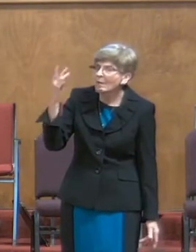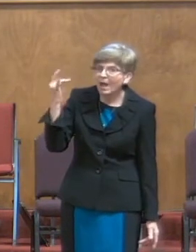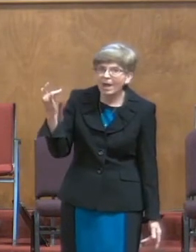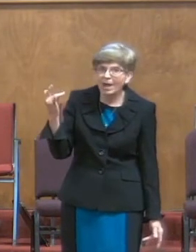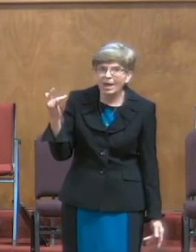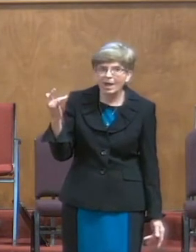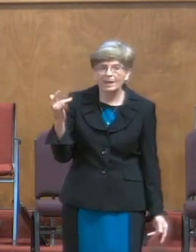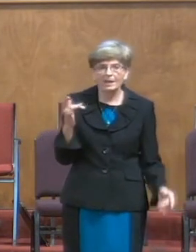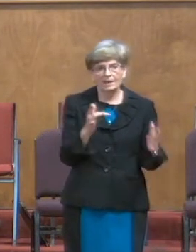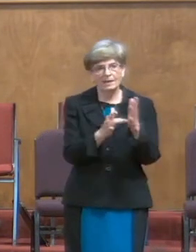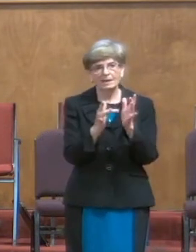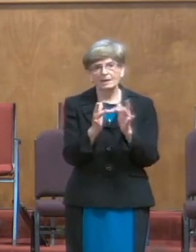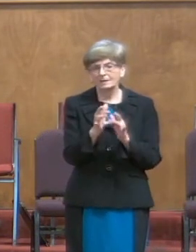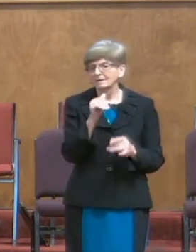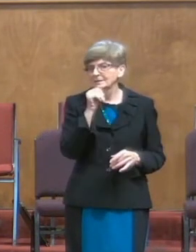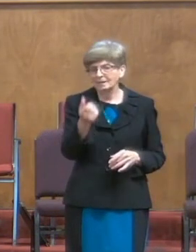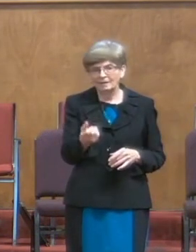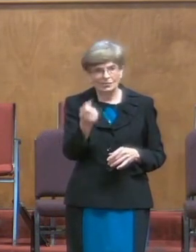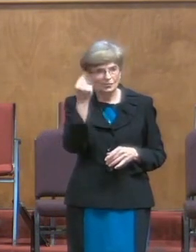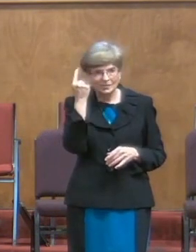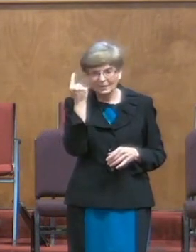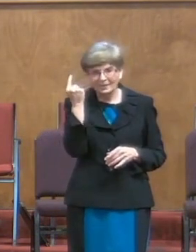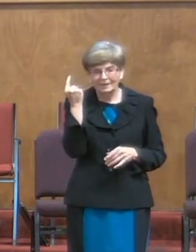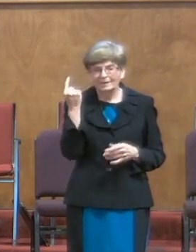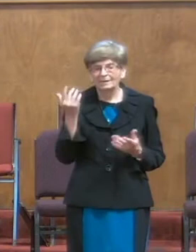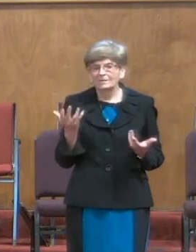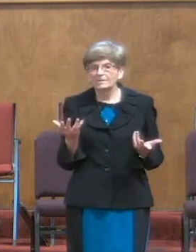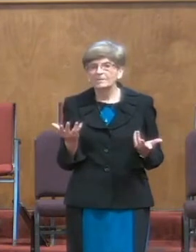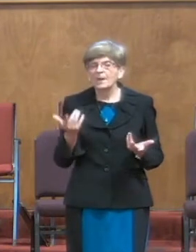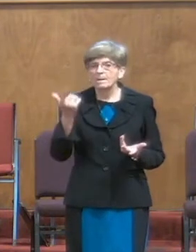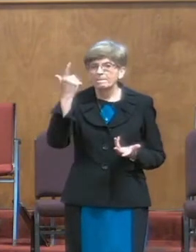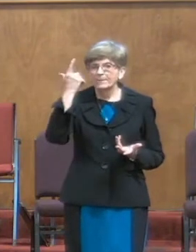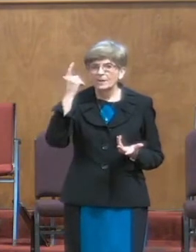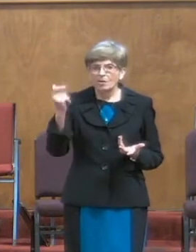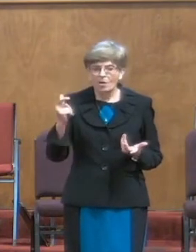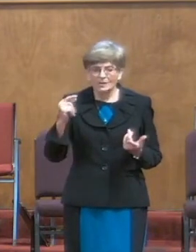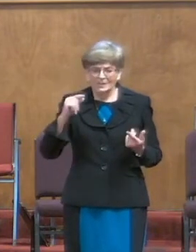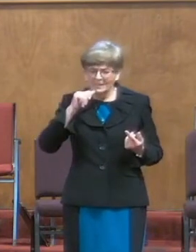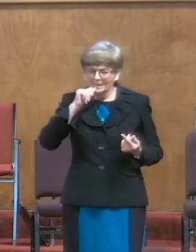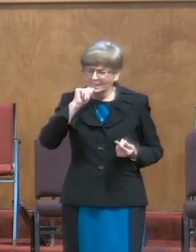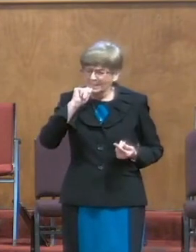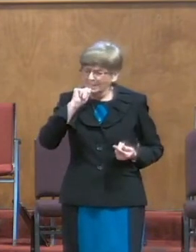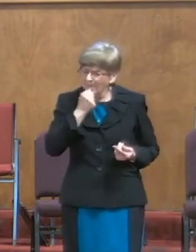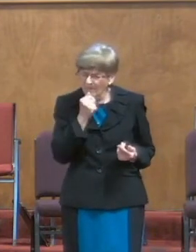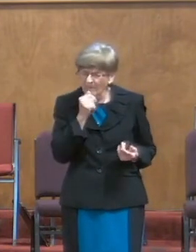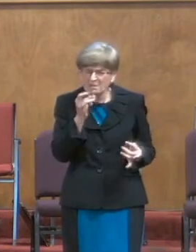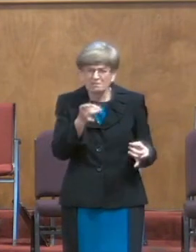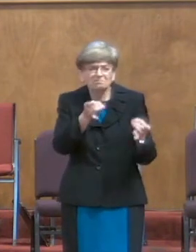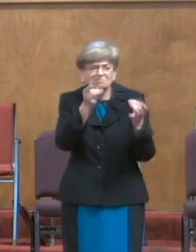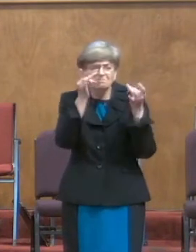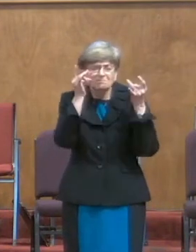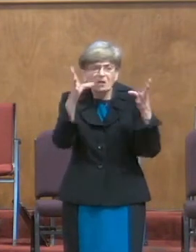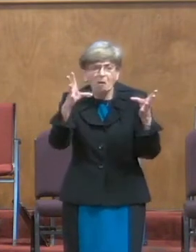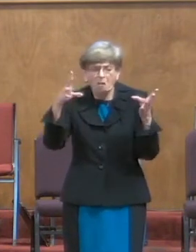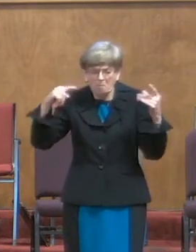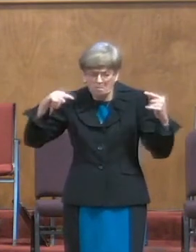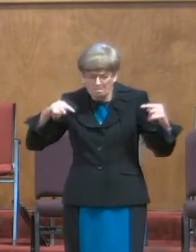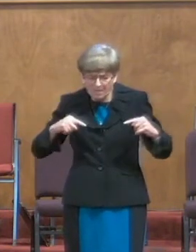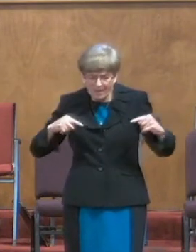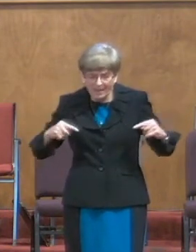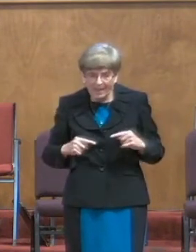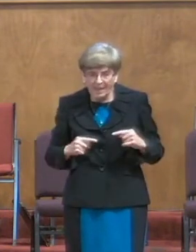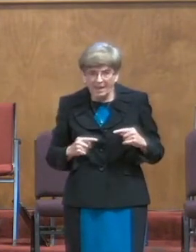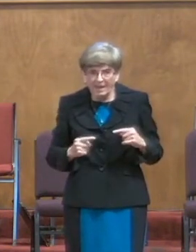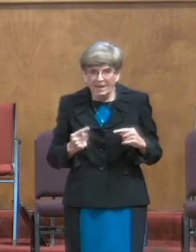didn't understand. Because of great pain. Because in that moment of